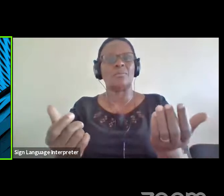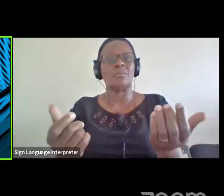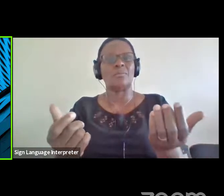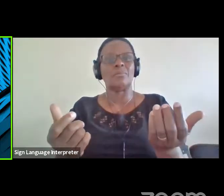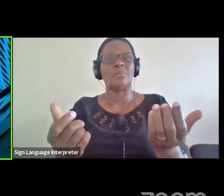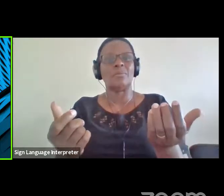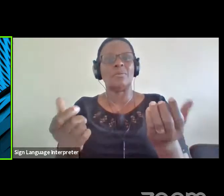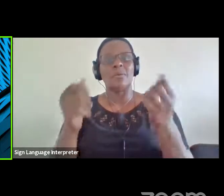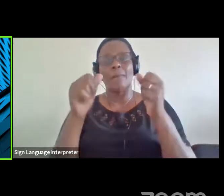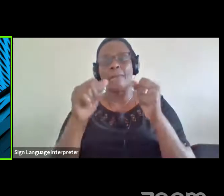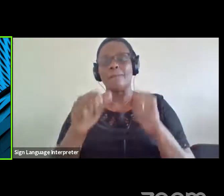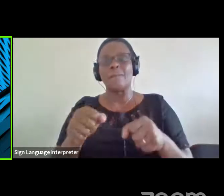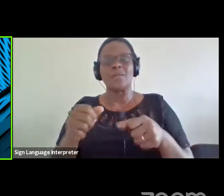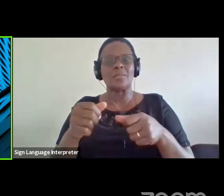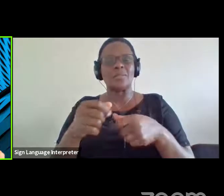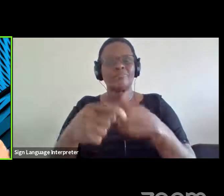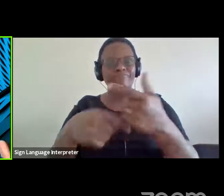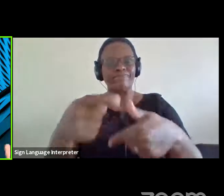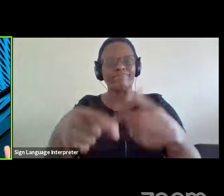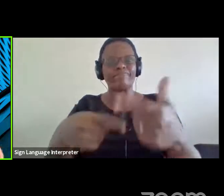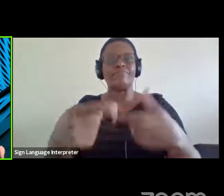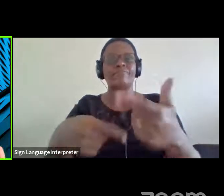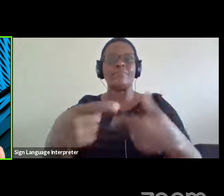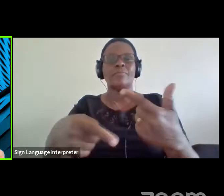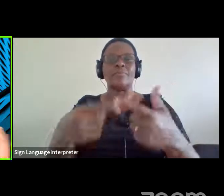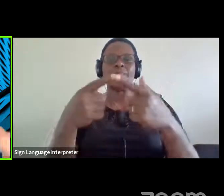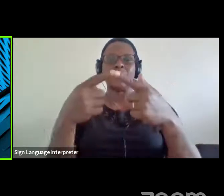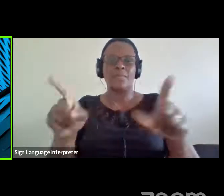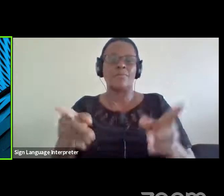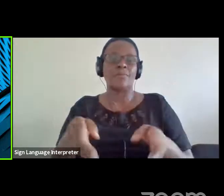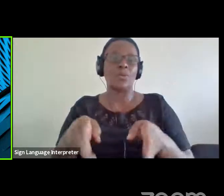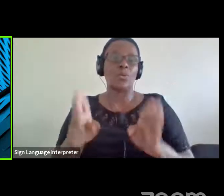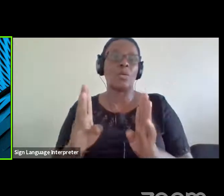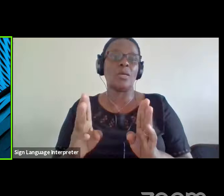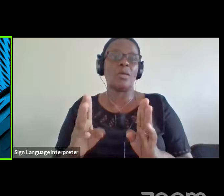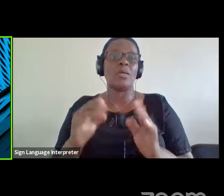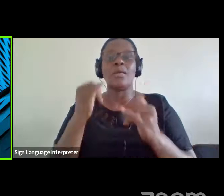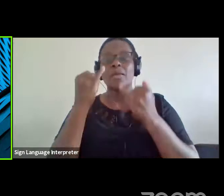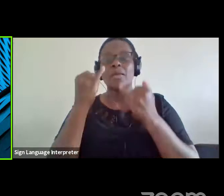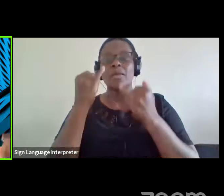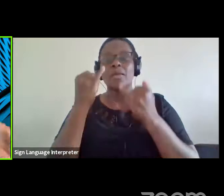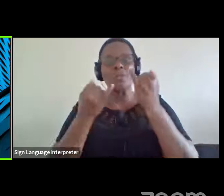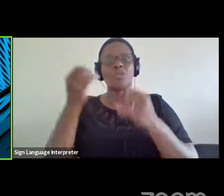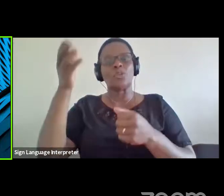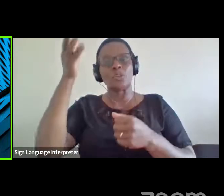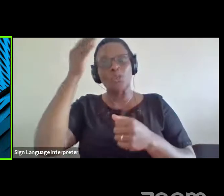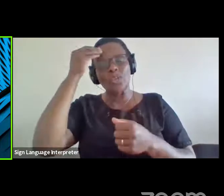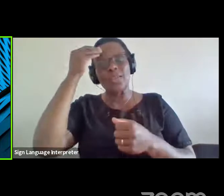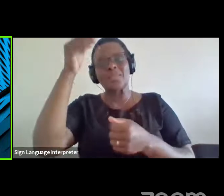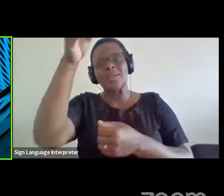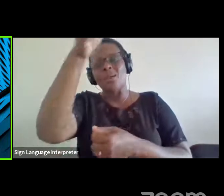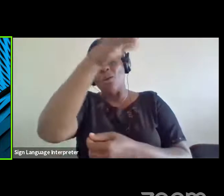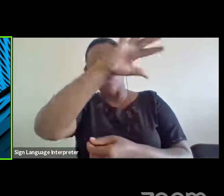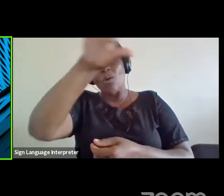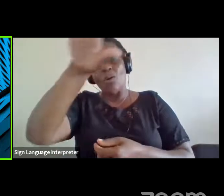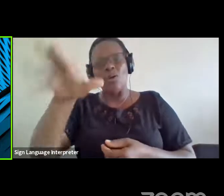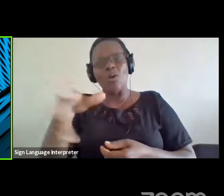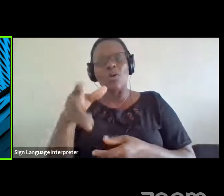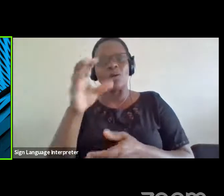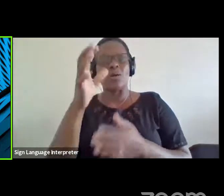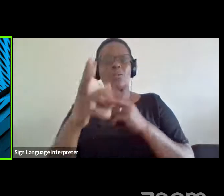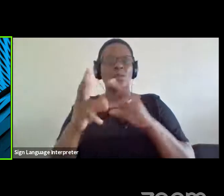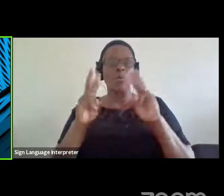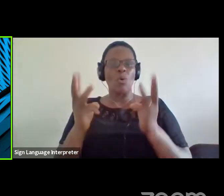transcending borders with the click of a button, consuming information and knowledge from around the world. But it also comes with this unique